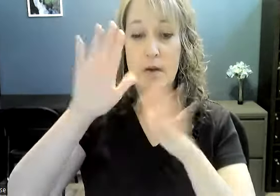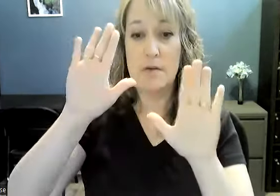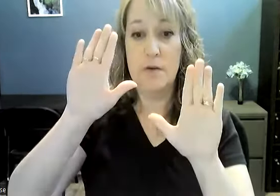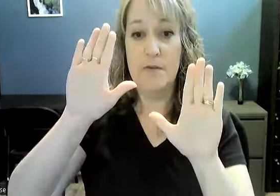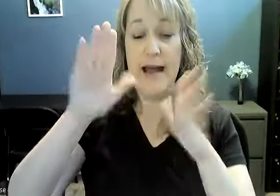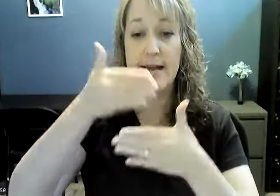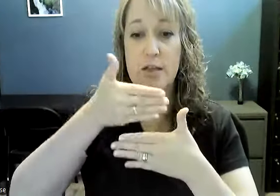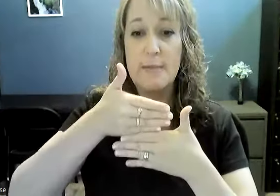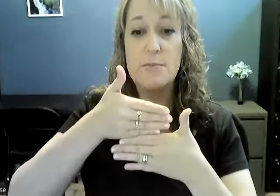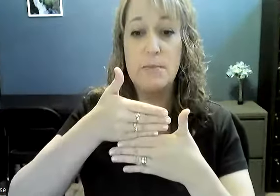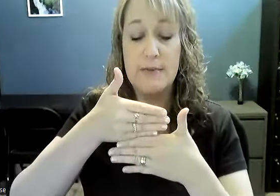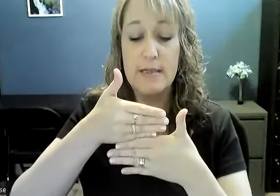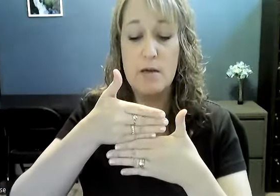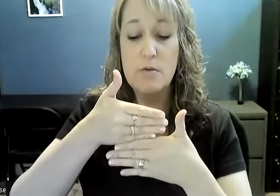So flat hand shapes, palms facing you.